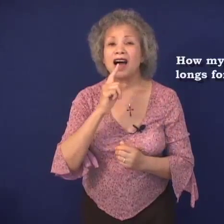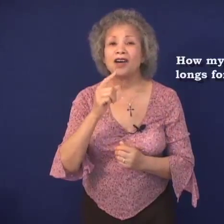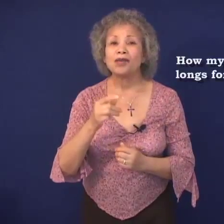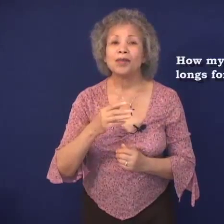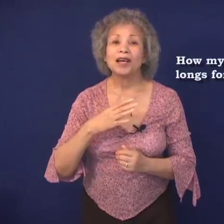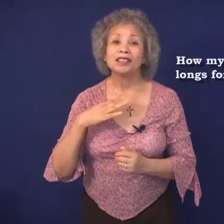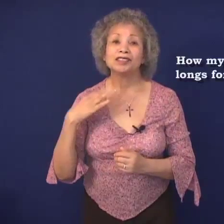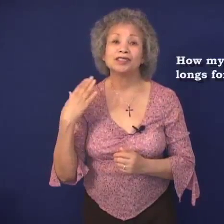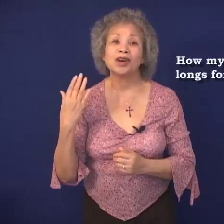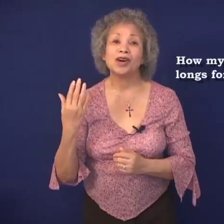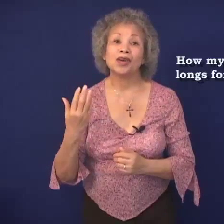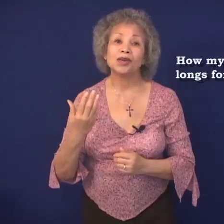How my soul